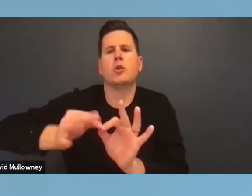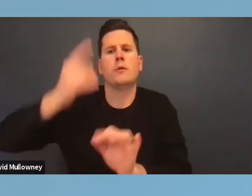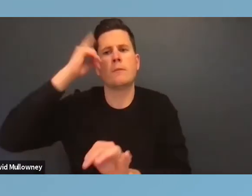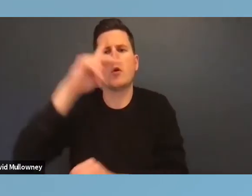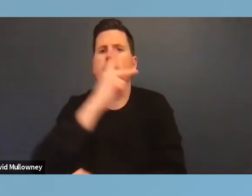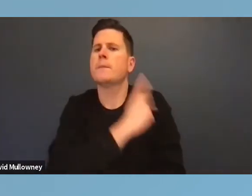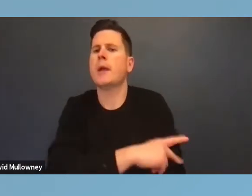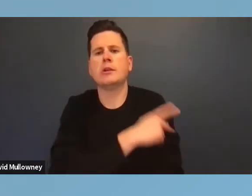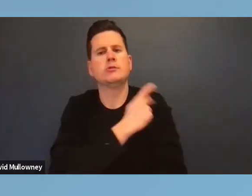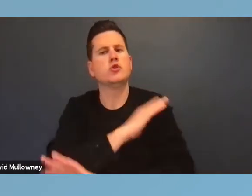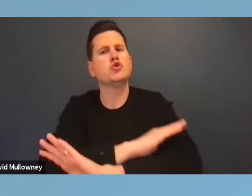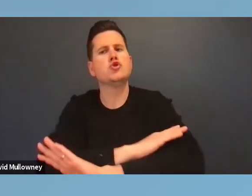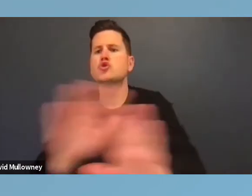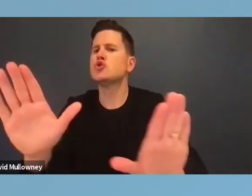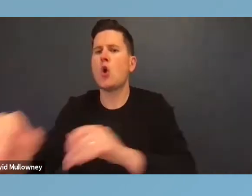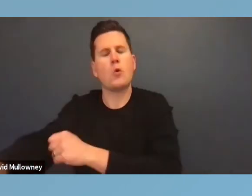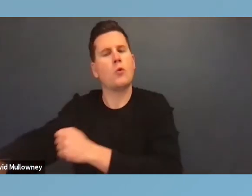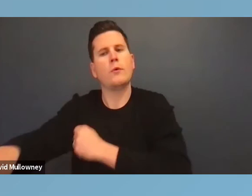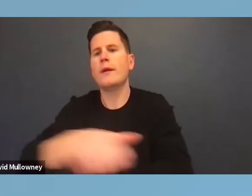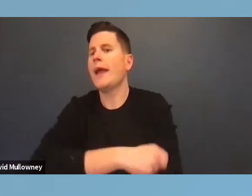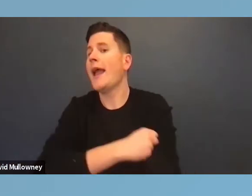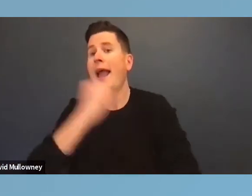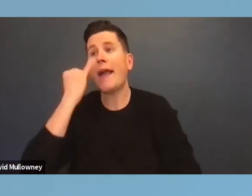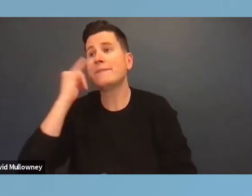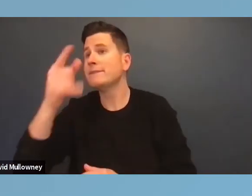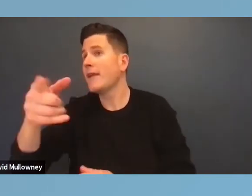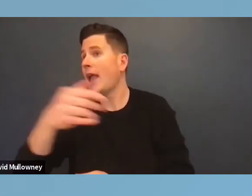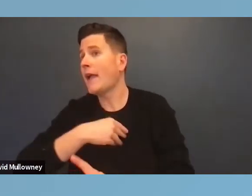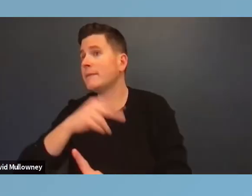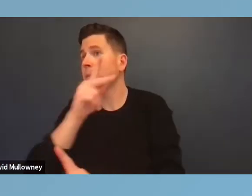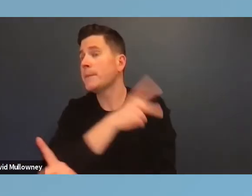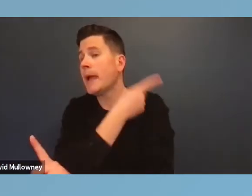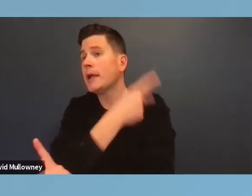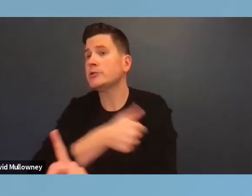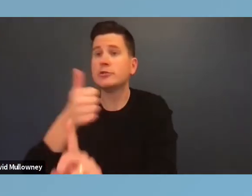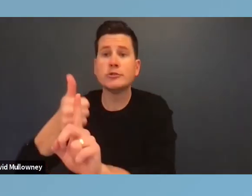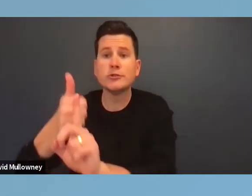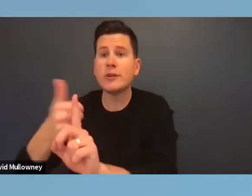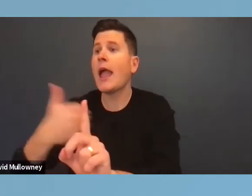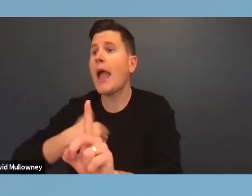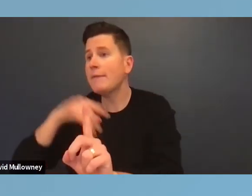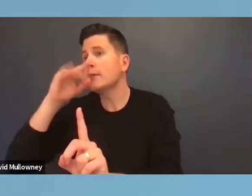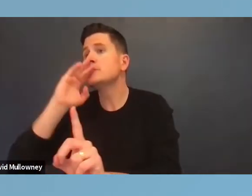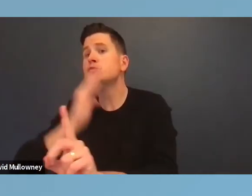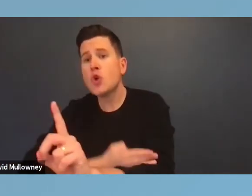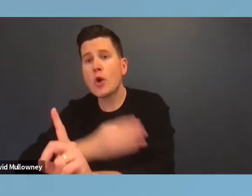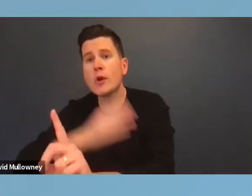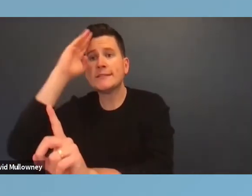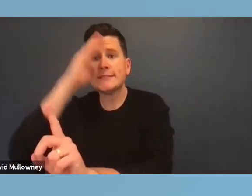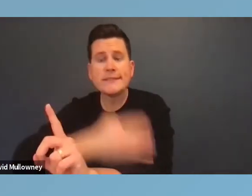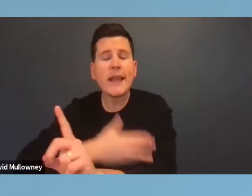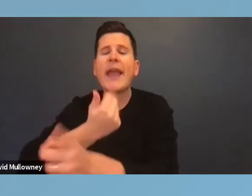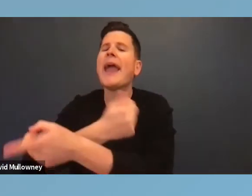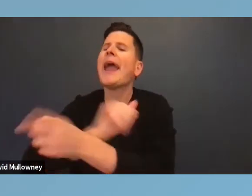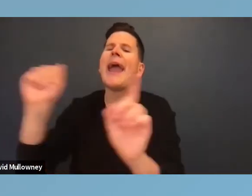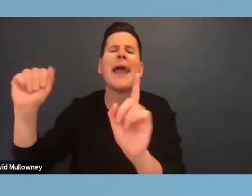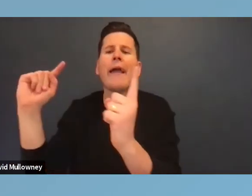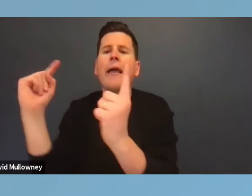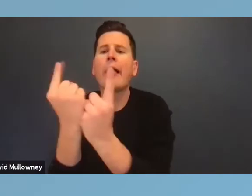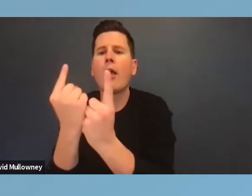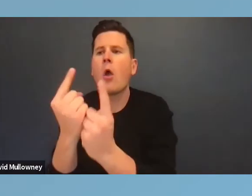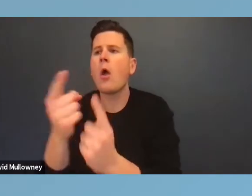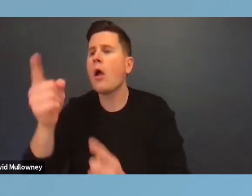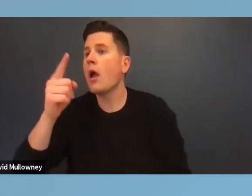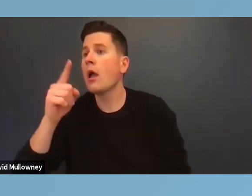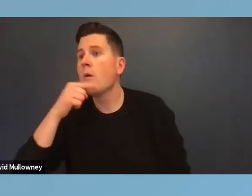So I also suggest do not use a family member as an interpreter. If you have a patient who has a daughter or a